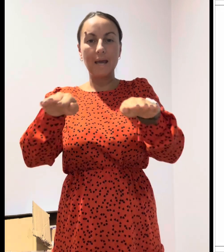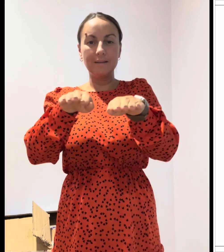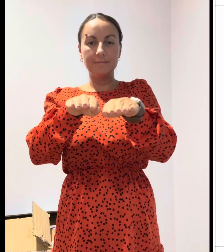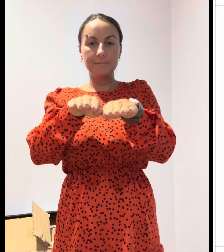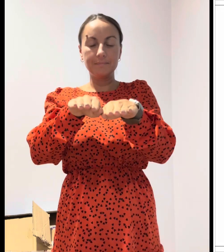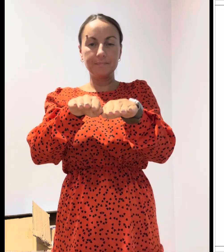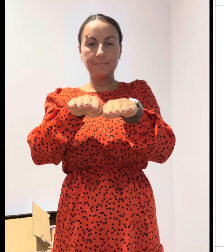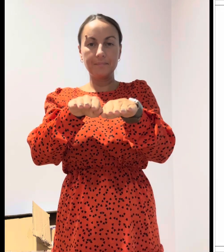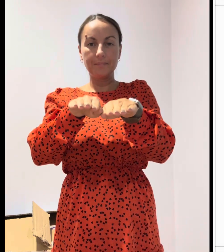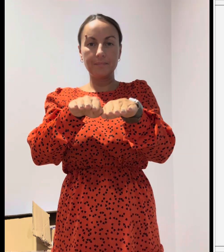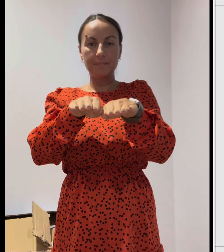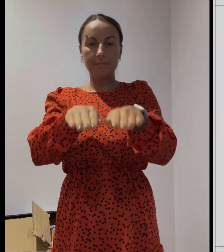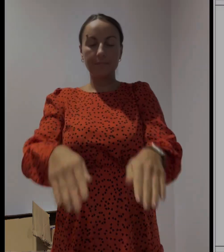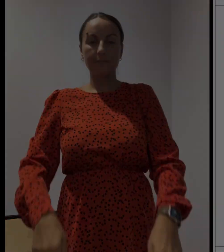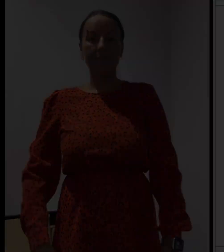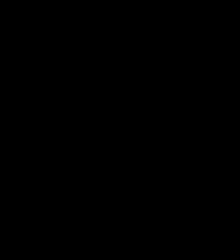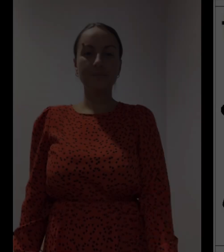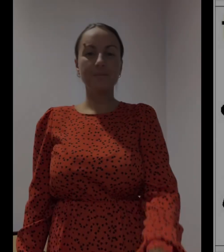pumpkin.